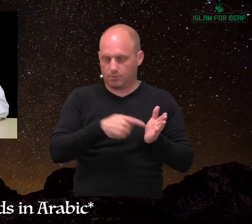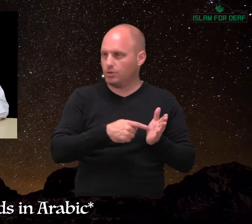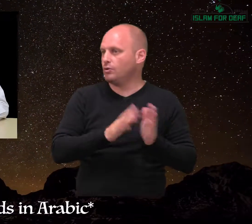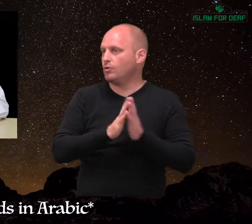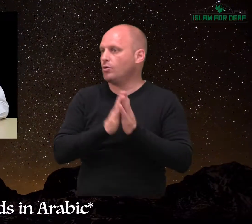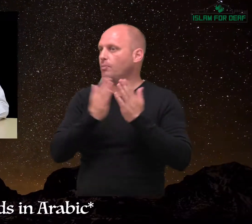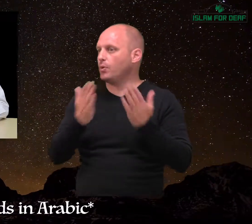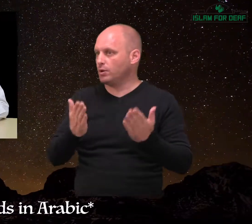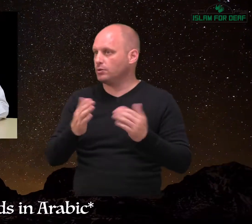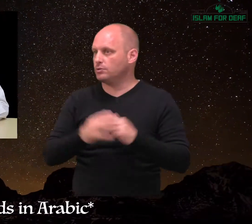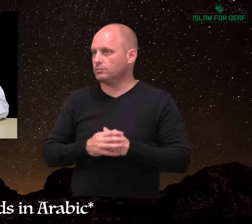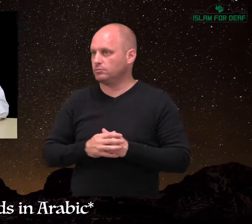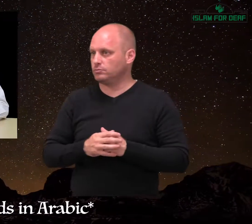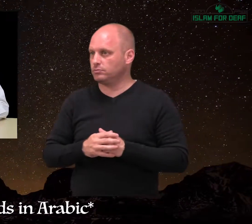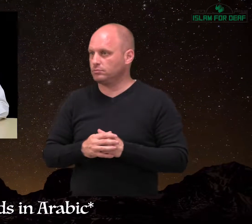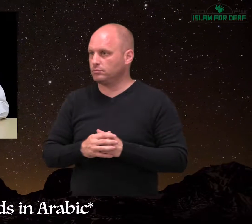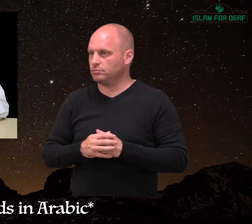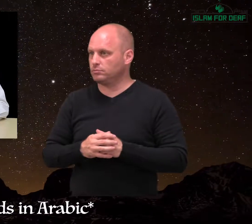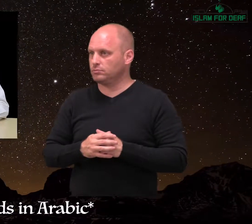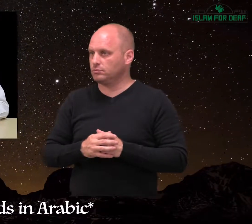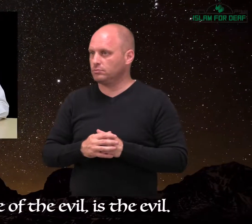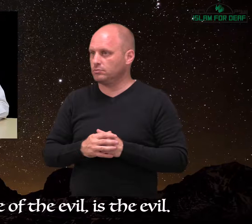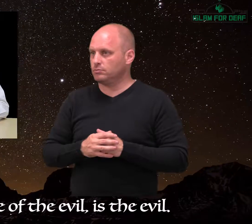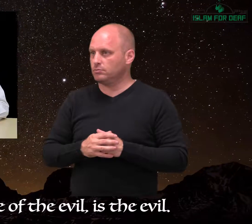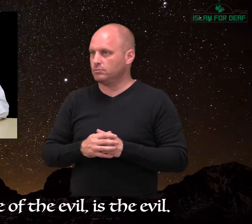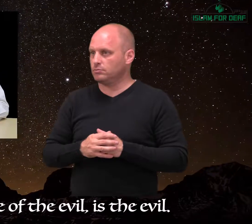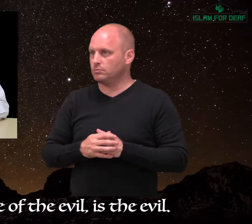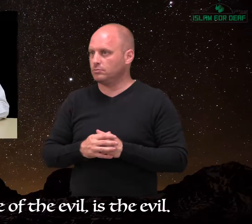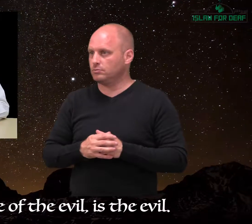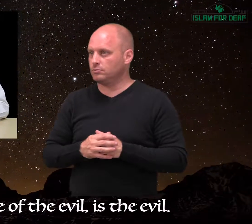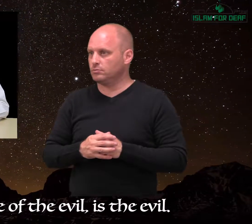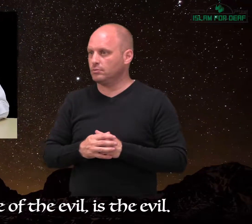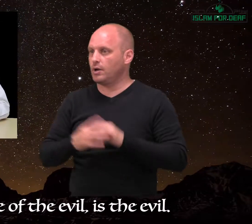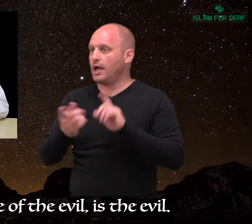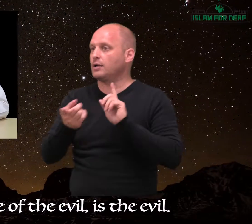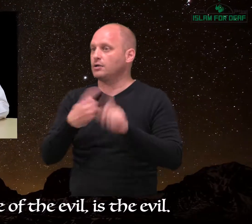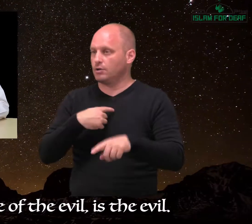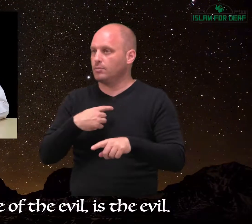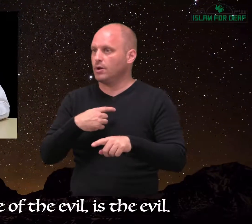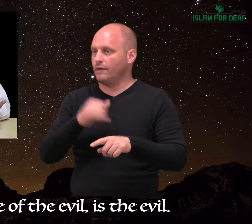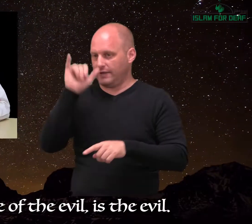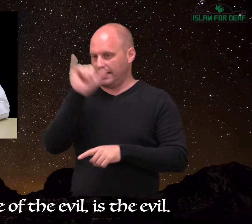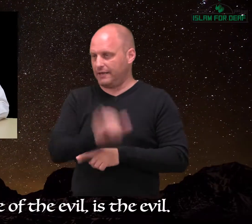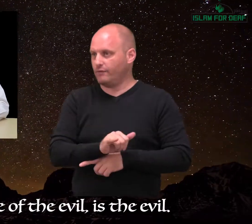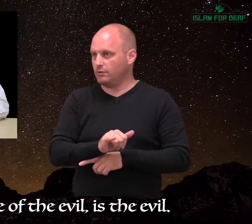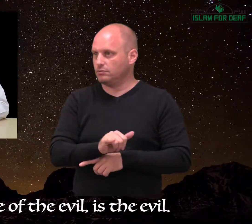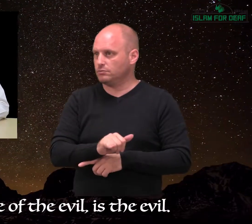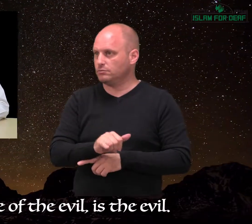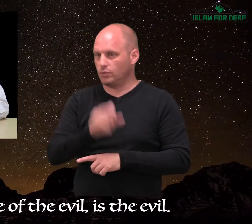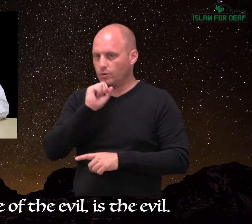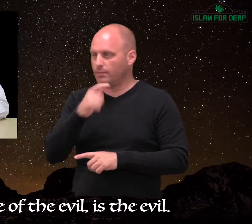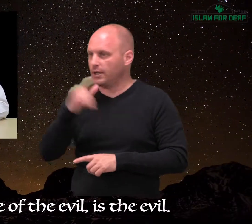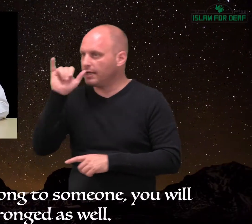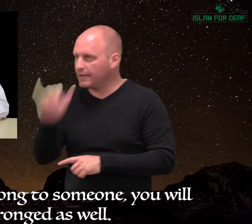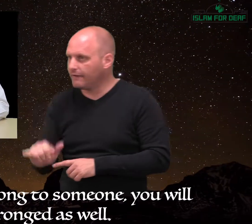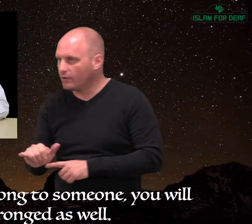outcome of the evil is the evil.